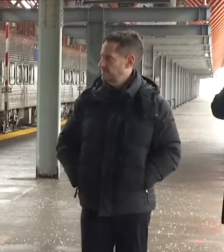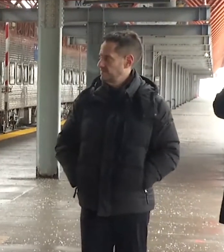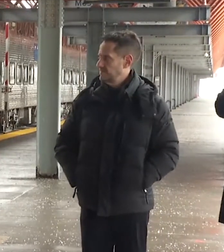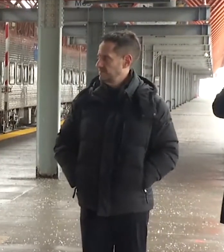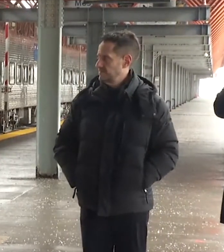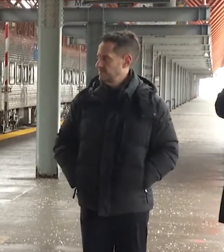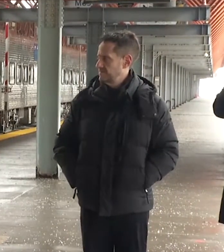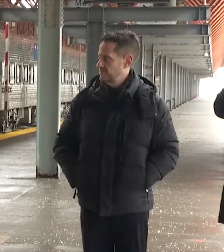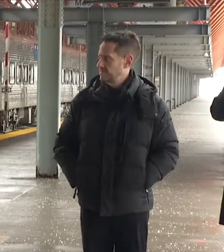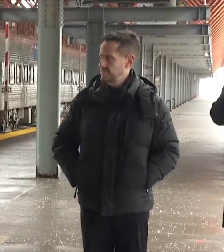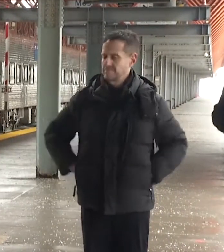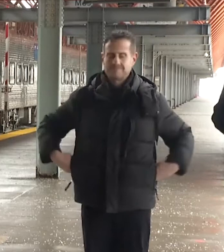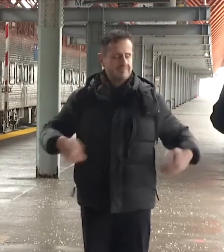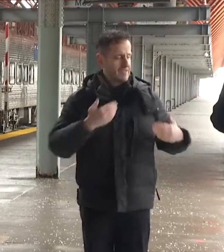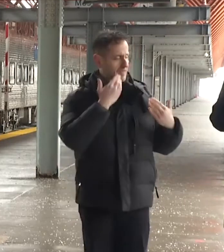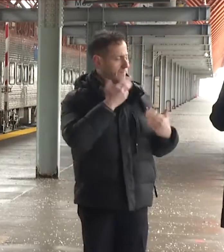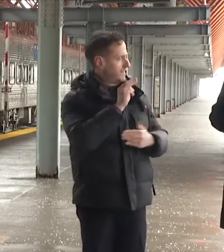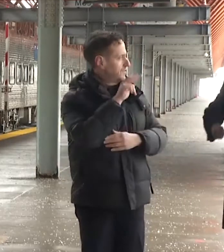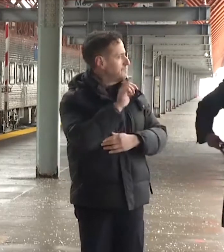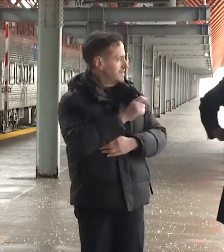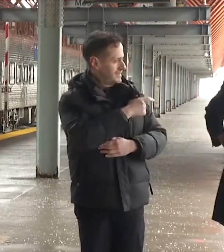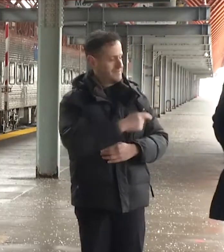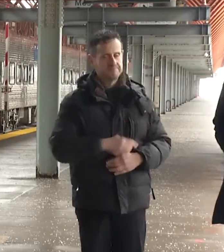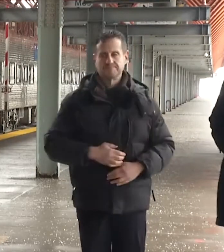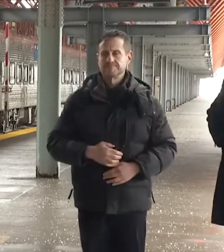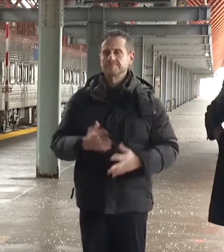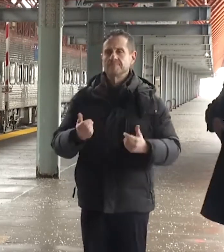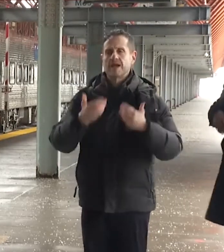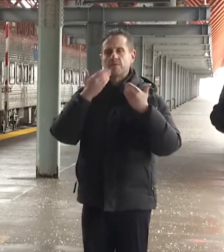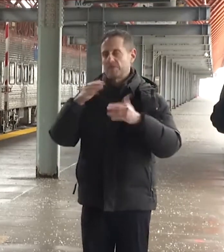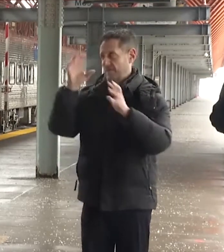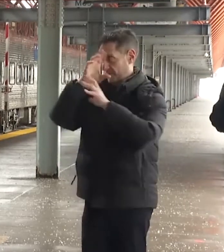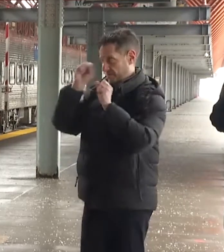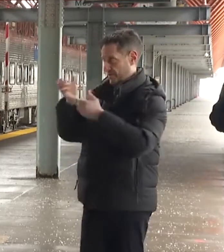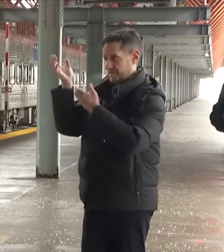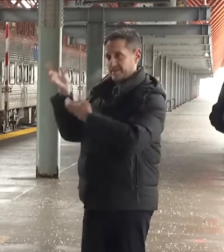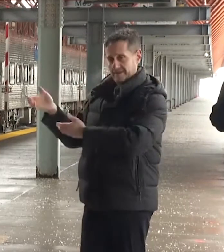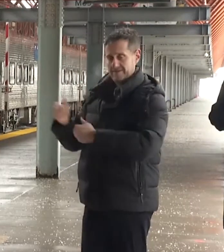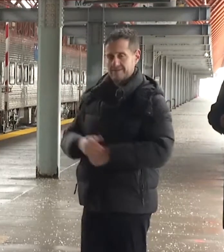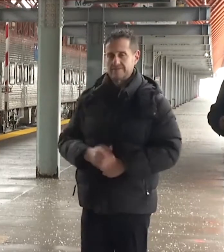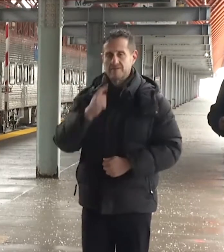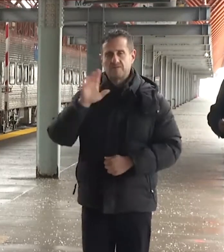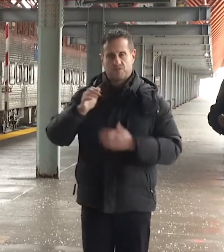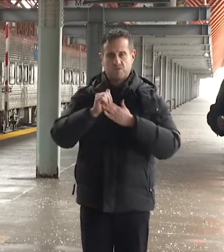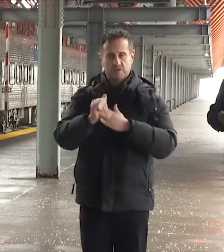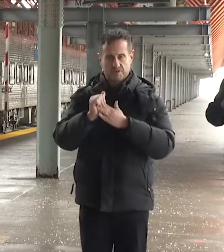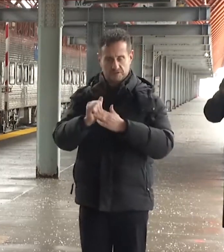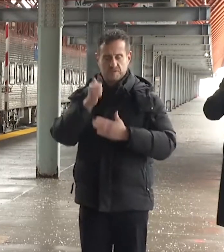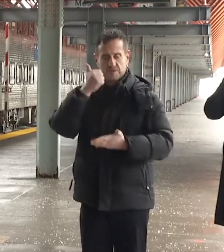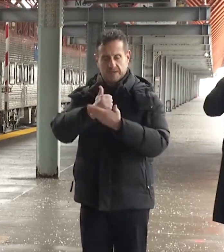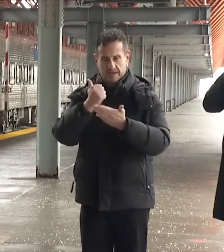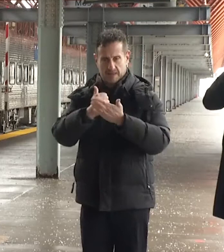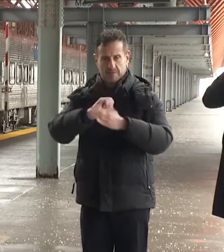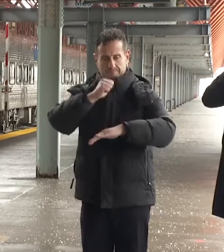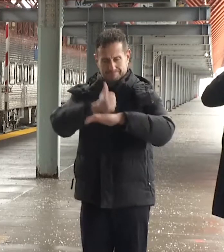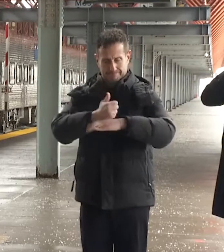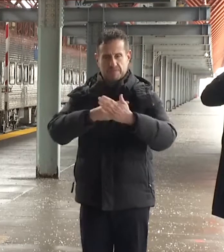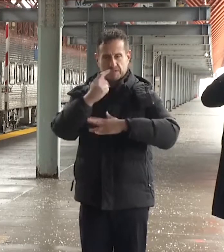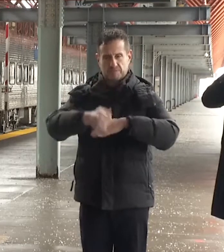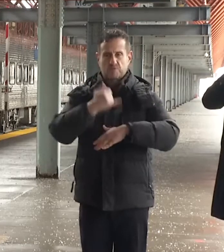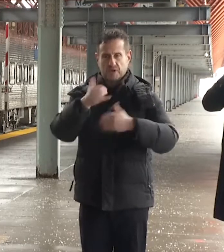Thank you very much, Mike. I'd like to thank Madam President Preckwinkle for her leadership in helping launch this